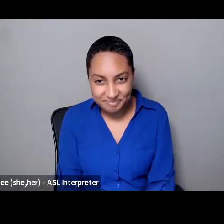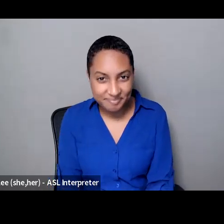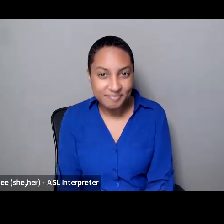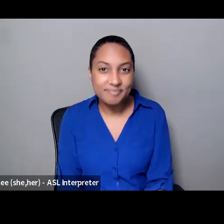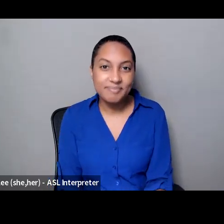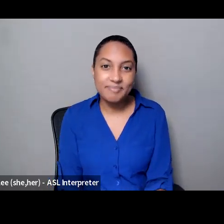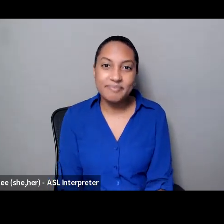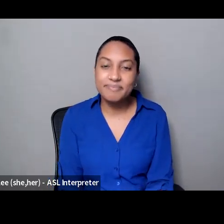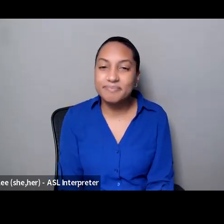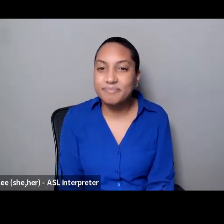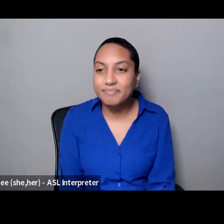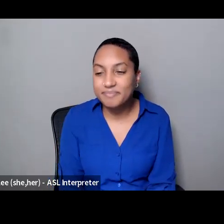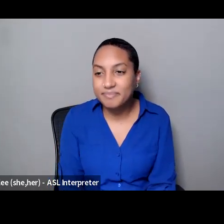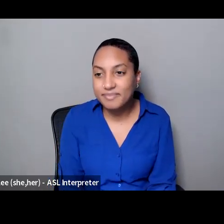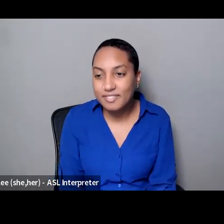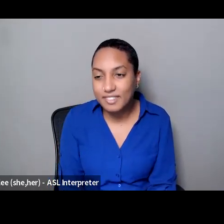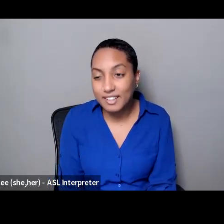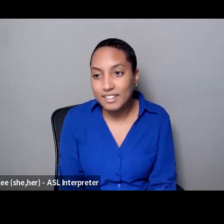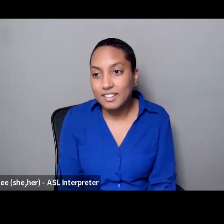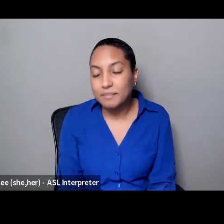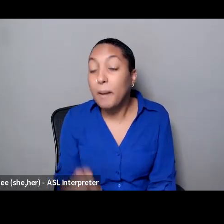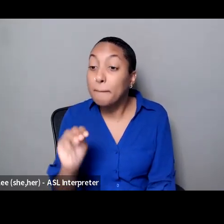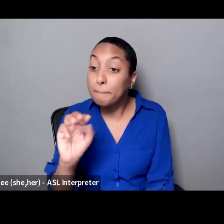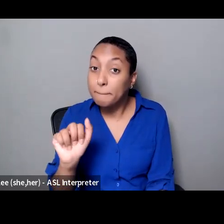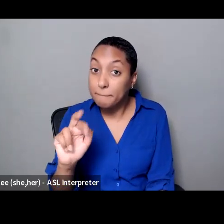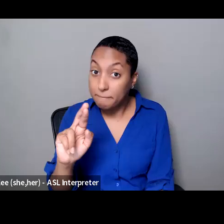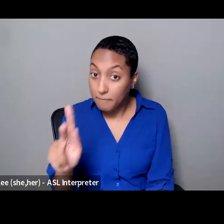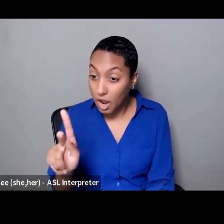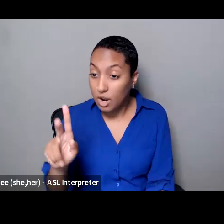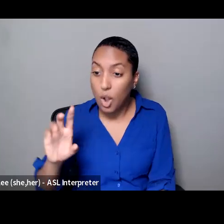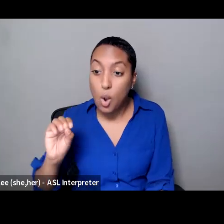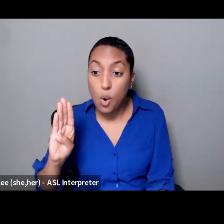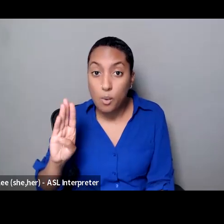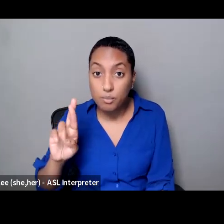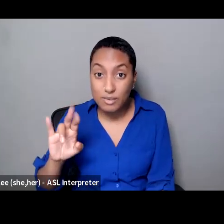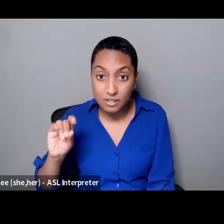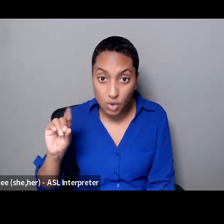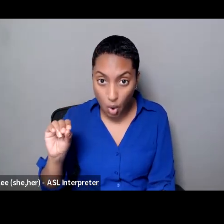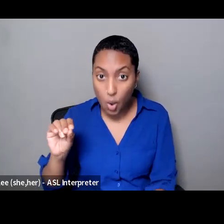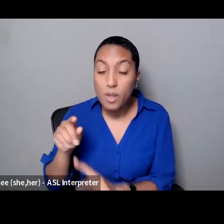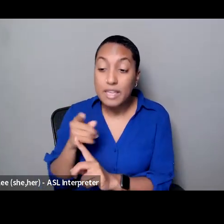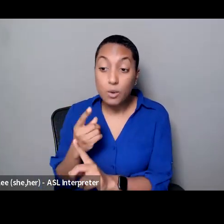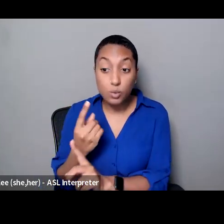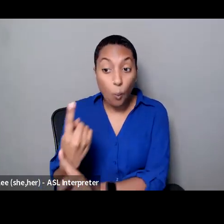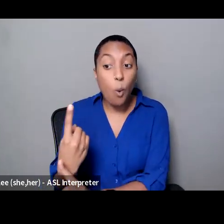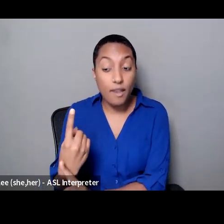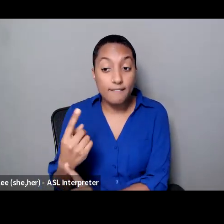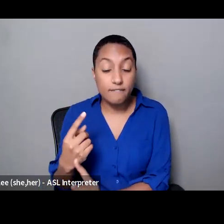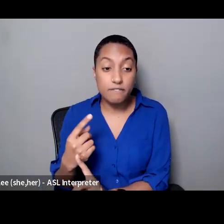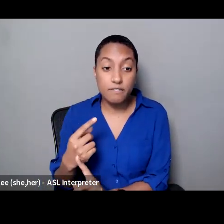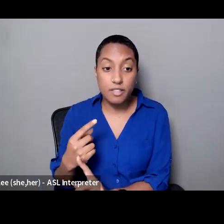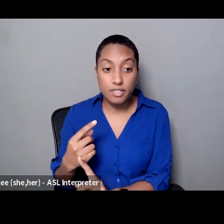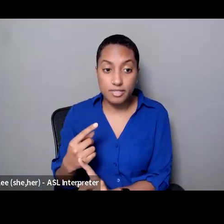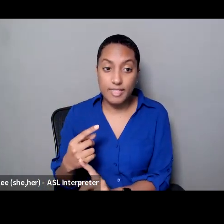and Mark Abristo were among those first 10 center directors, and they were also the first